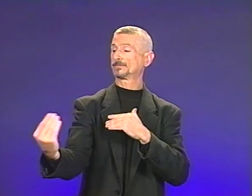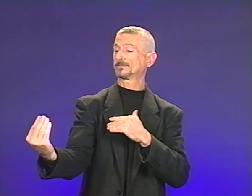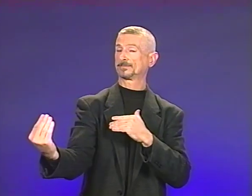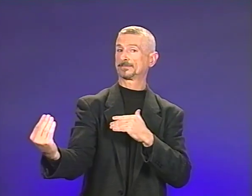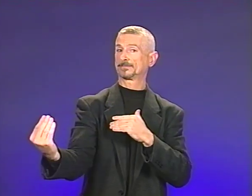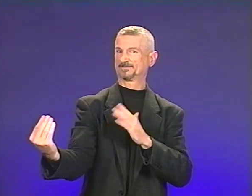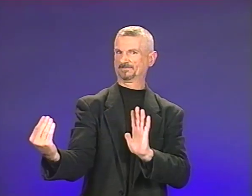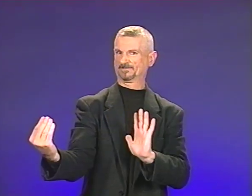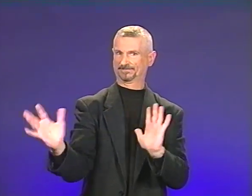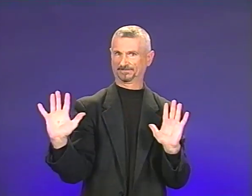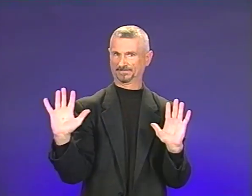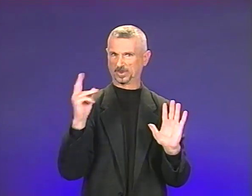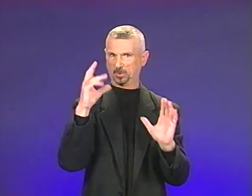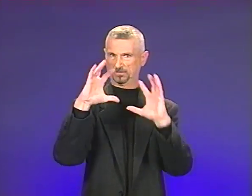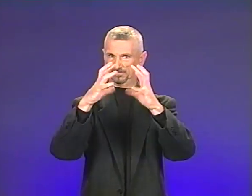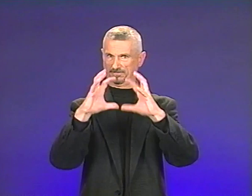everywhere, white rose out there.